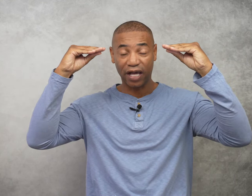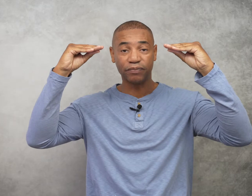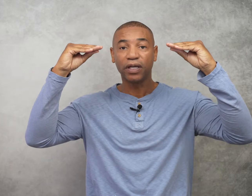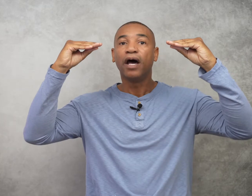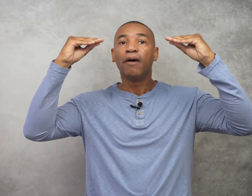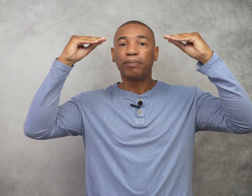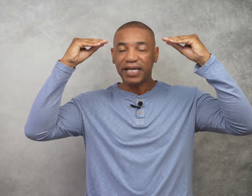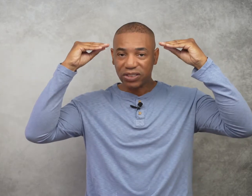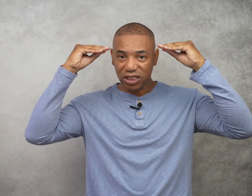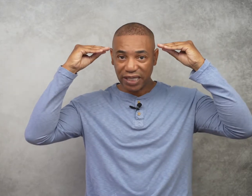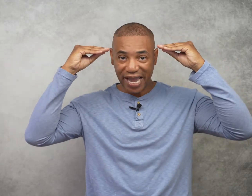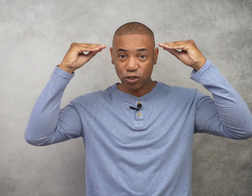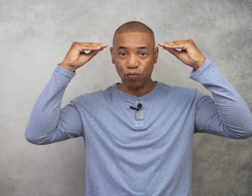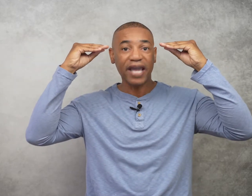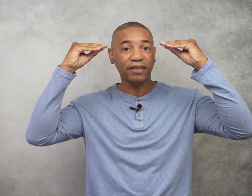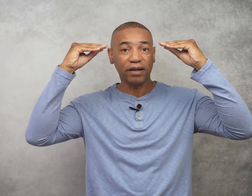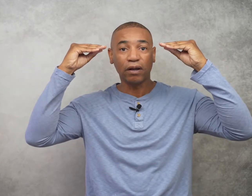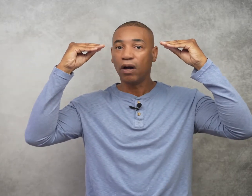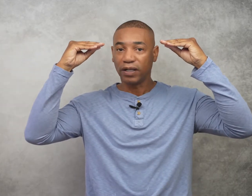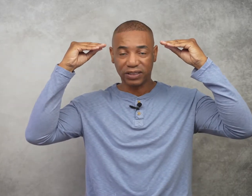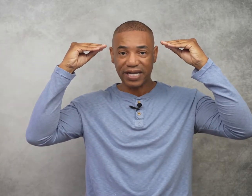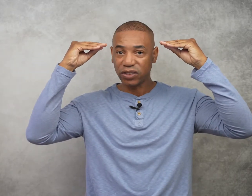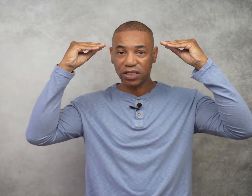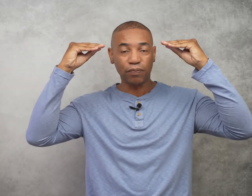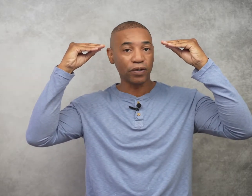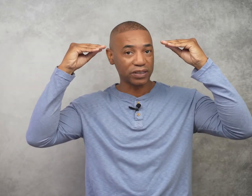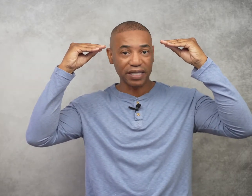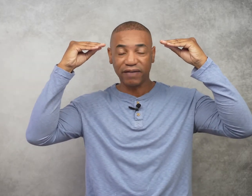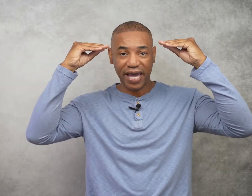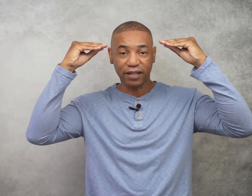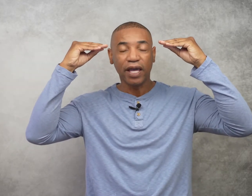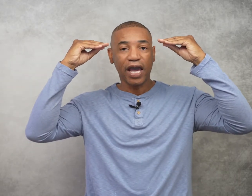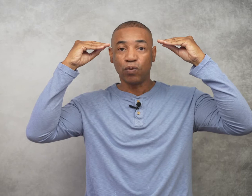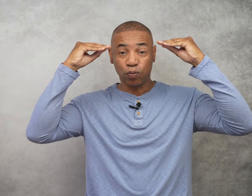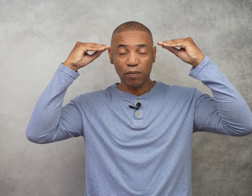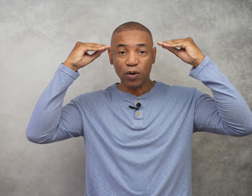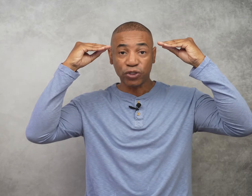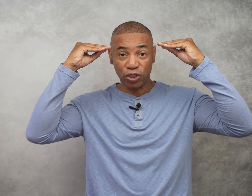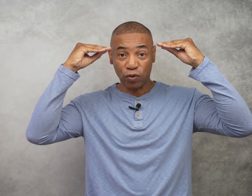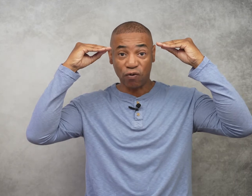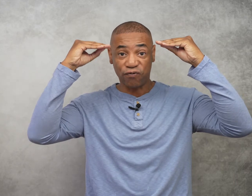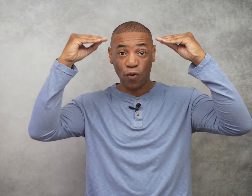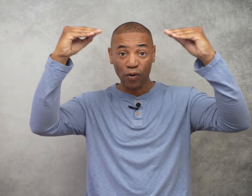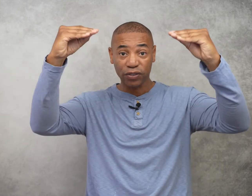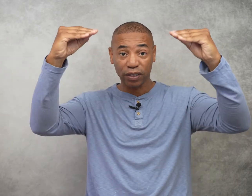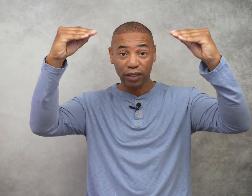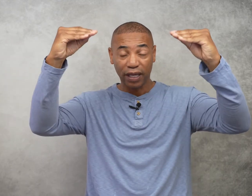thumbs. Place these hands right there on the sides of the temple or the side of the head, and with one motion you'll go forward, and